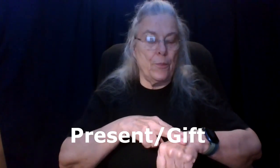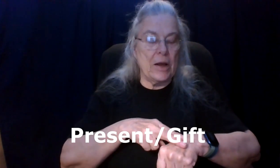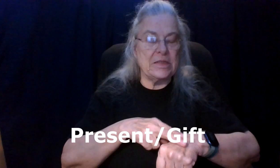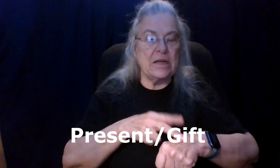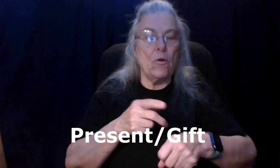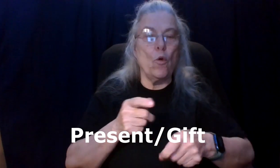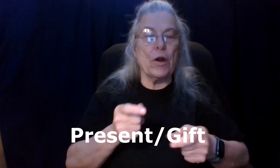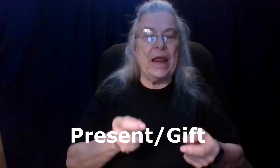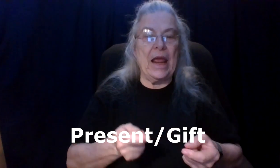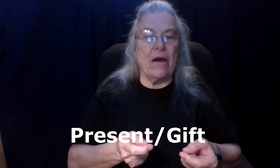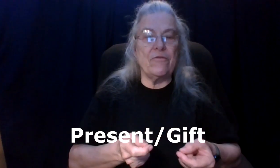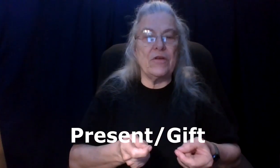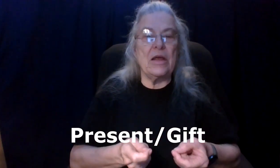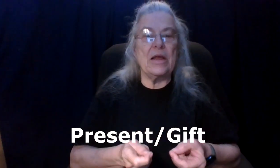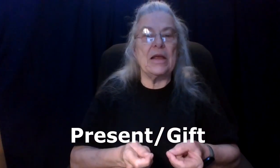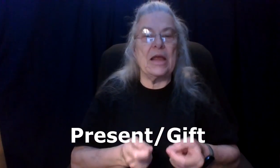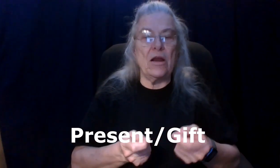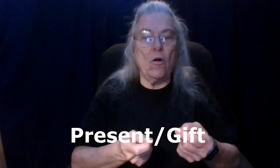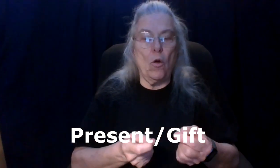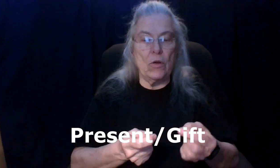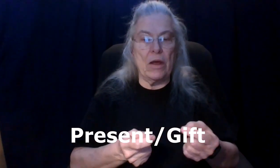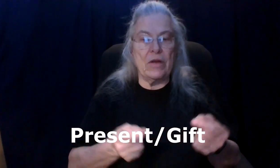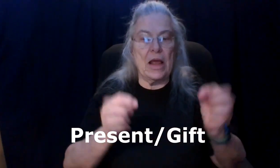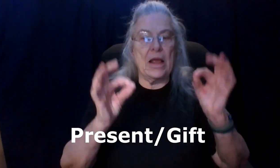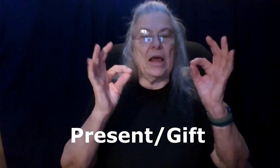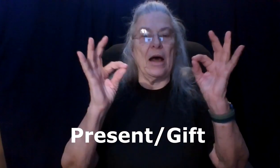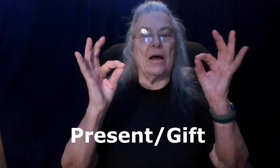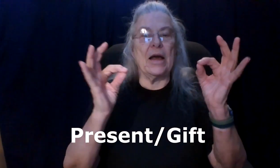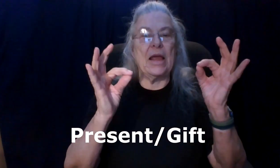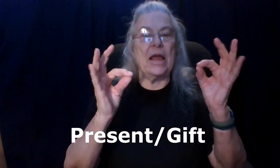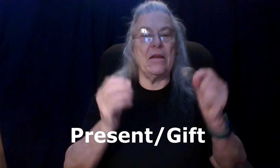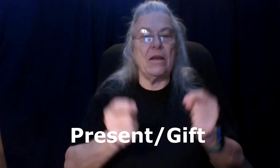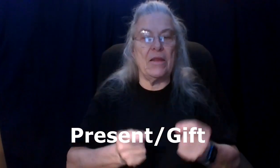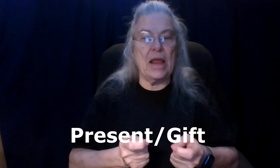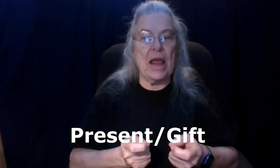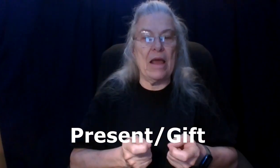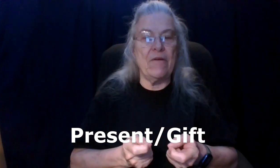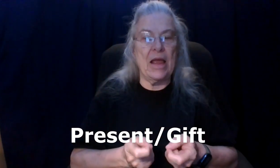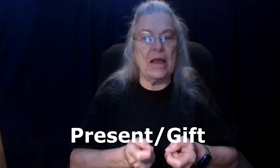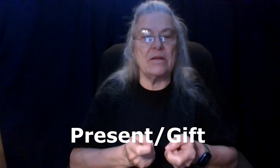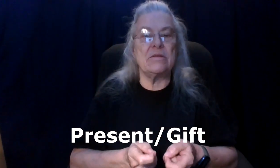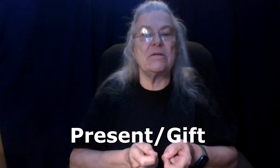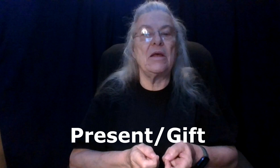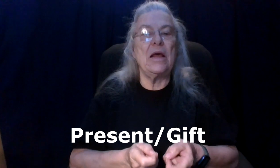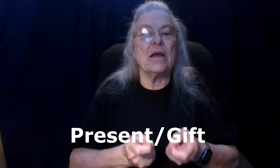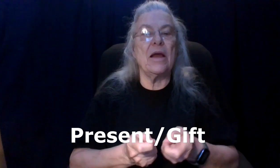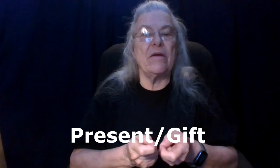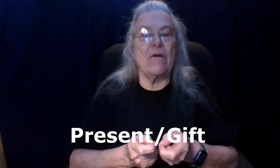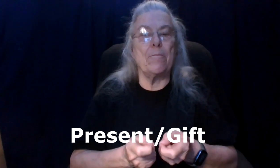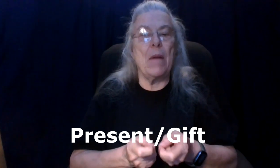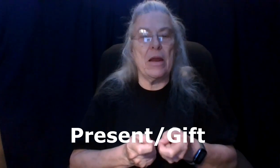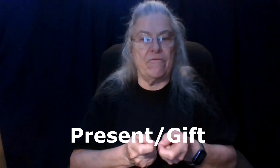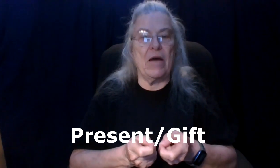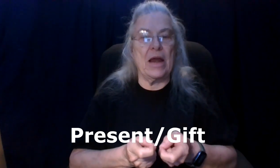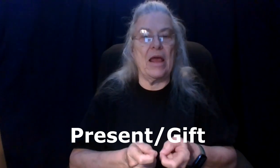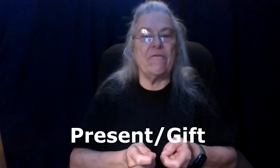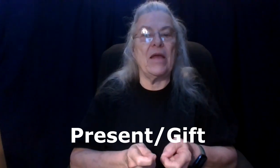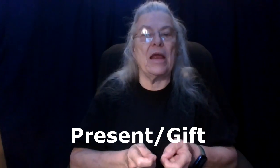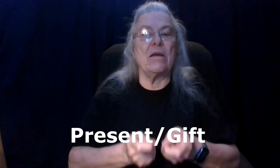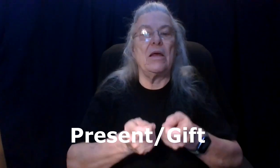Present or gift. Get a hold of it. Again, the F hand, kind of a modified F hand